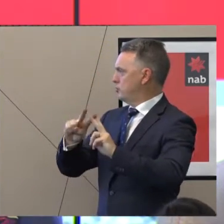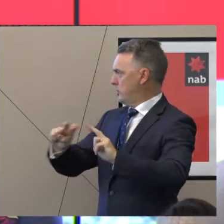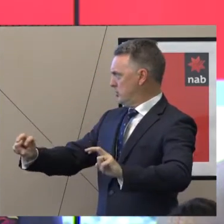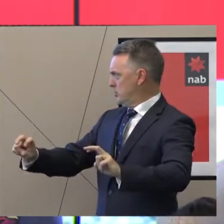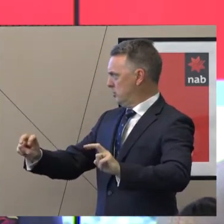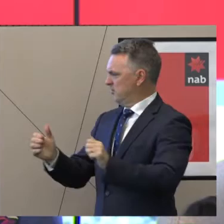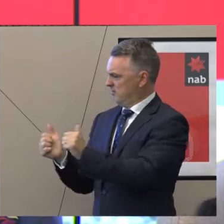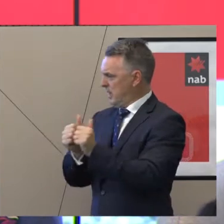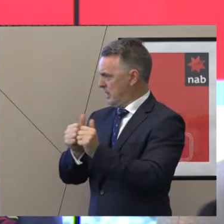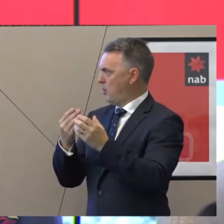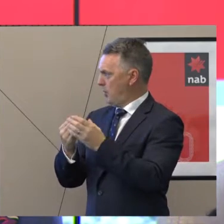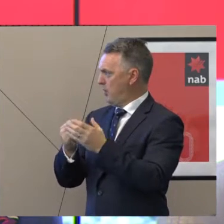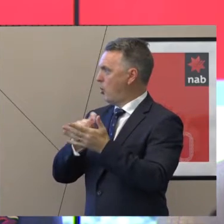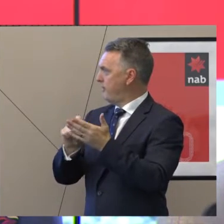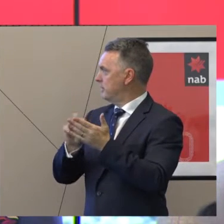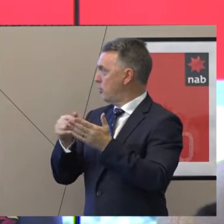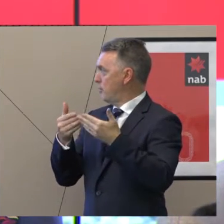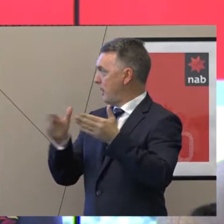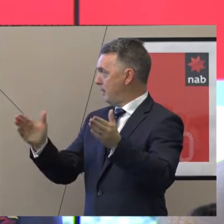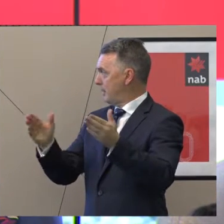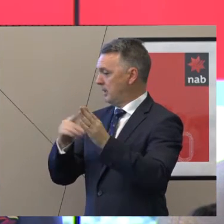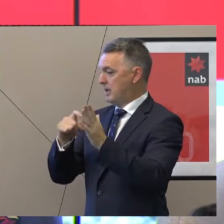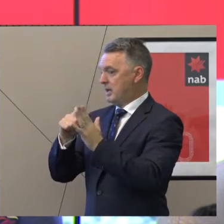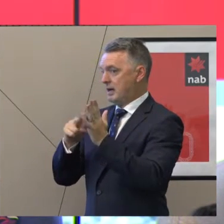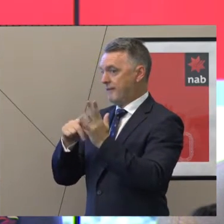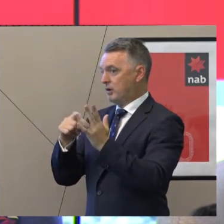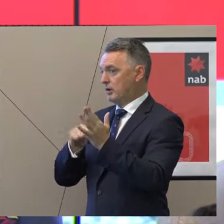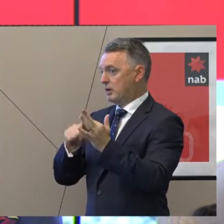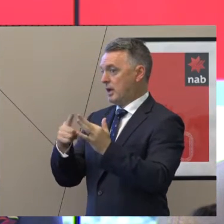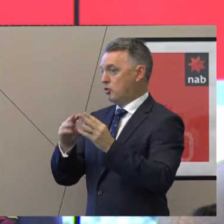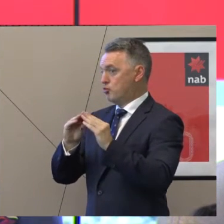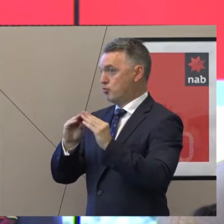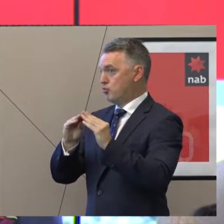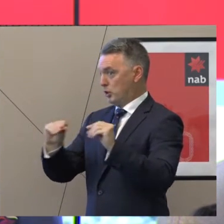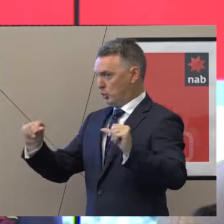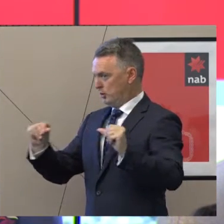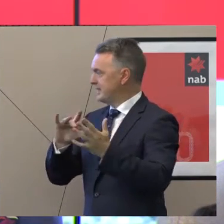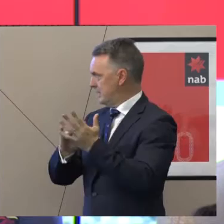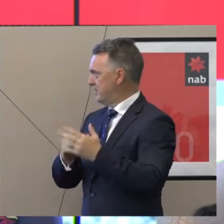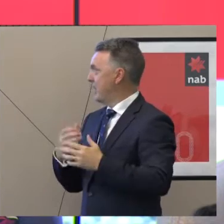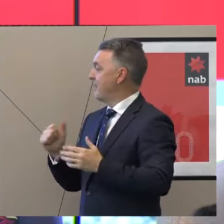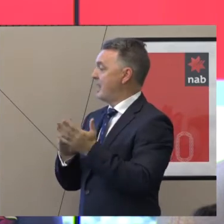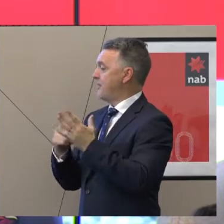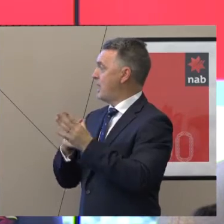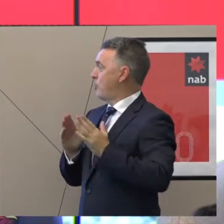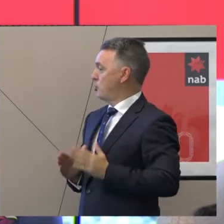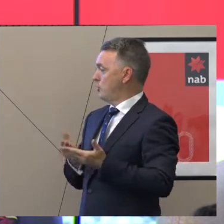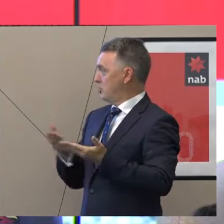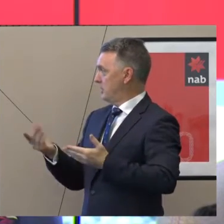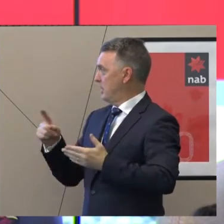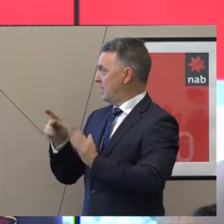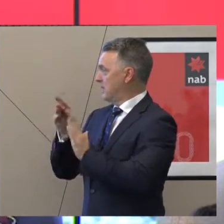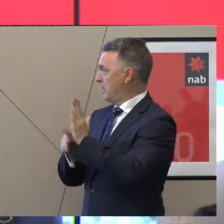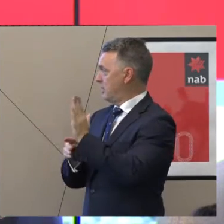cross-sector partnership with the Office of the Public Advocate and the Domestic Violence Resource Centre. She has a Master's in Human Services and Public